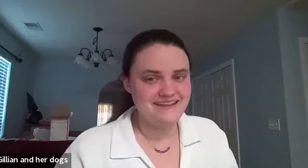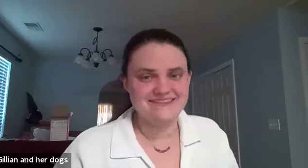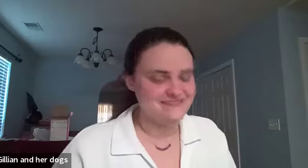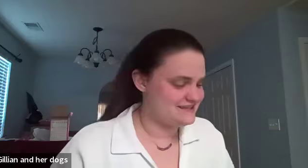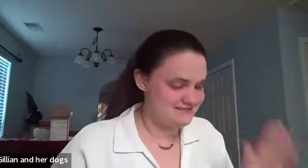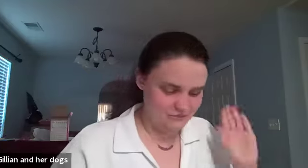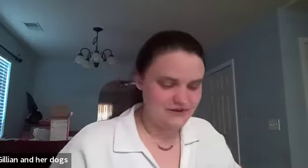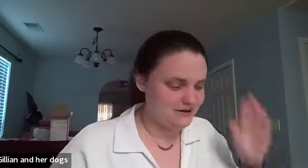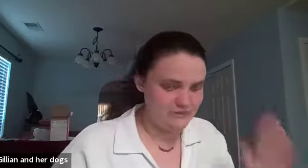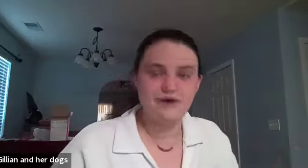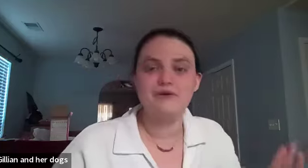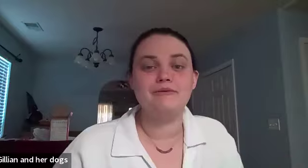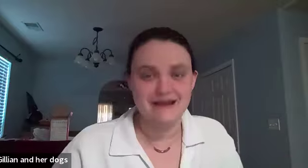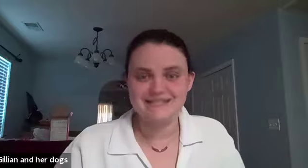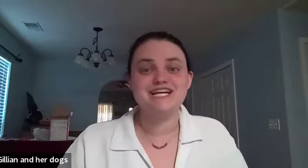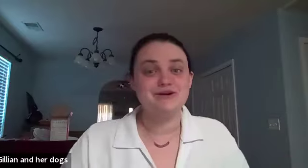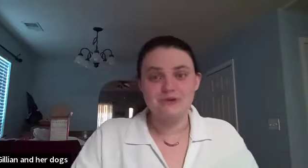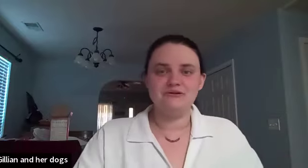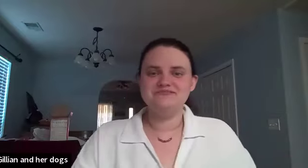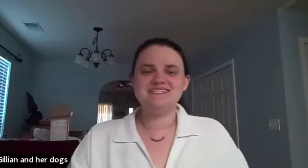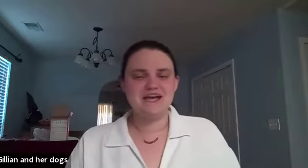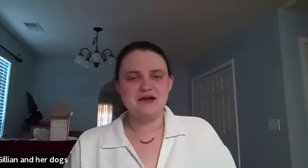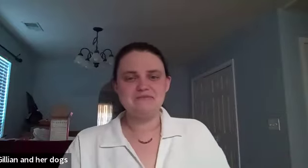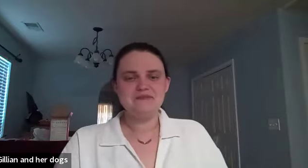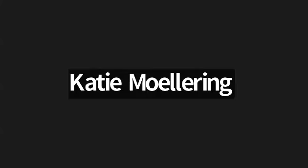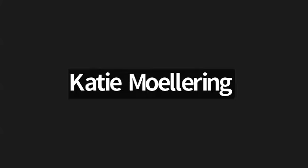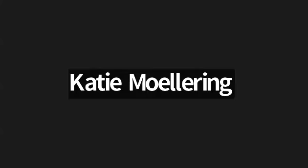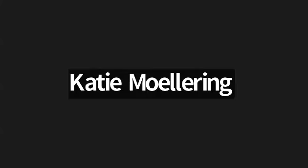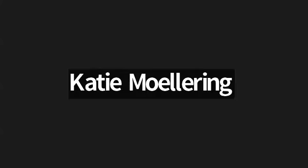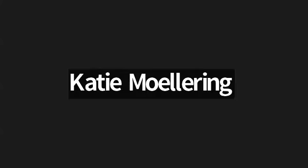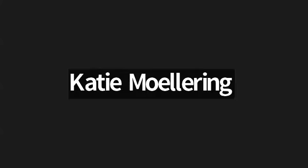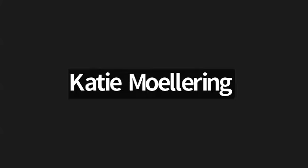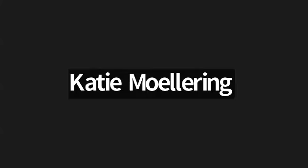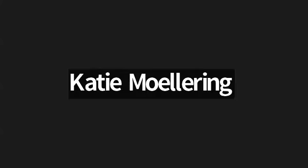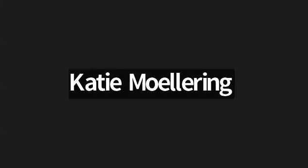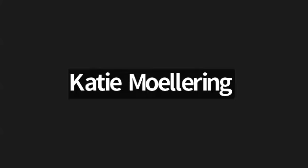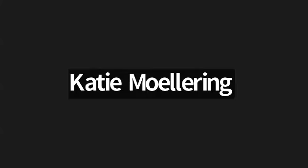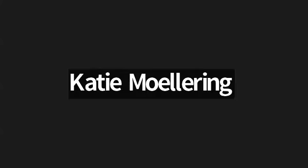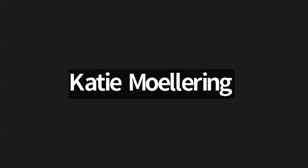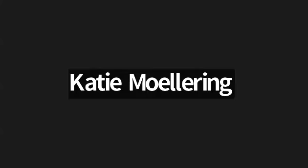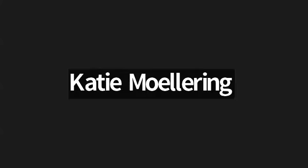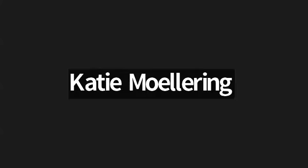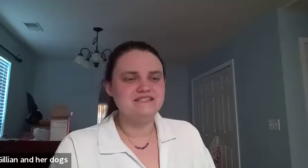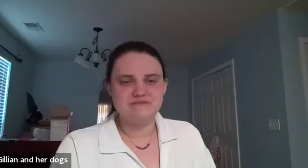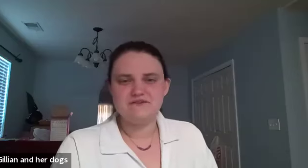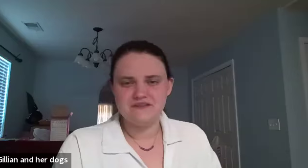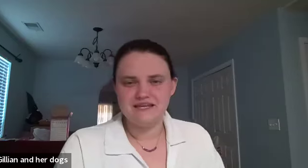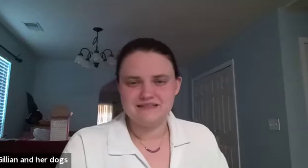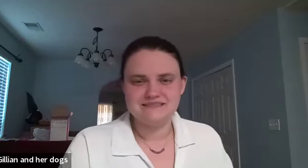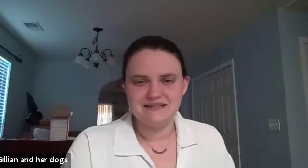okay? We are ready to roll. So, I know. but I've been enjoying it and I feel like we've done some different things and